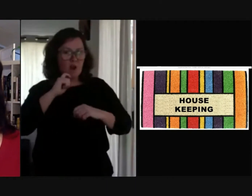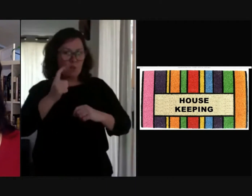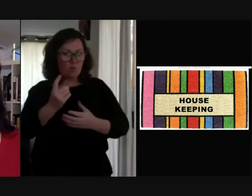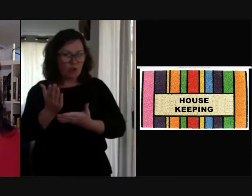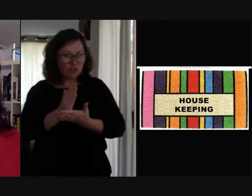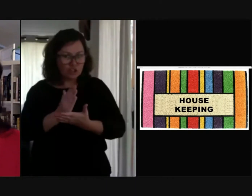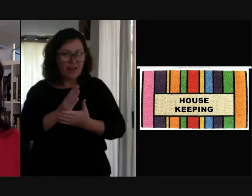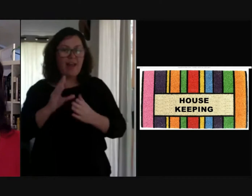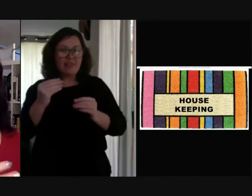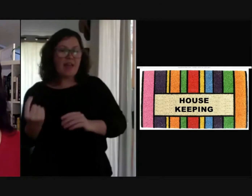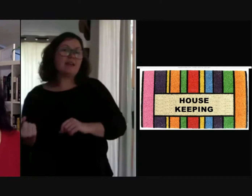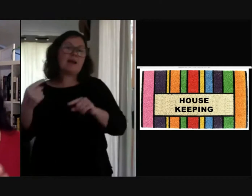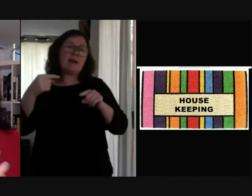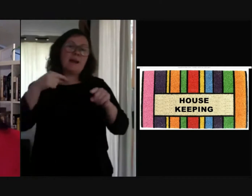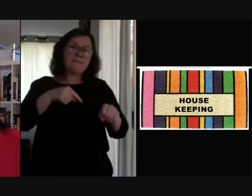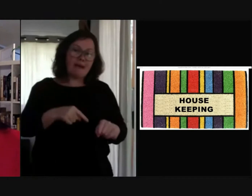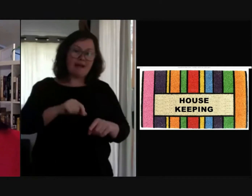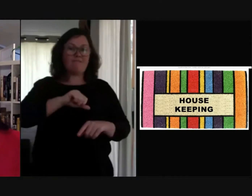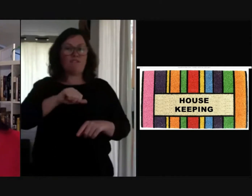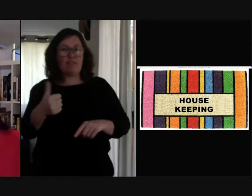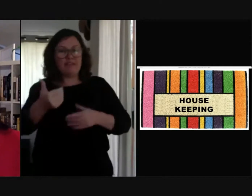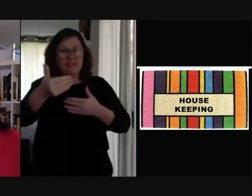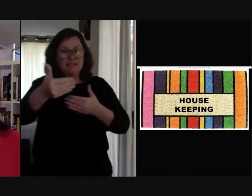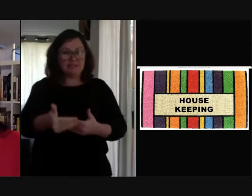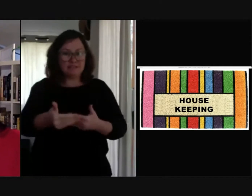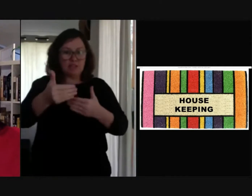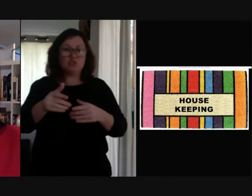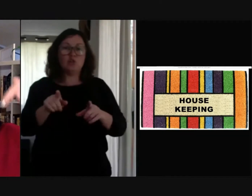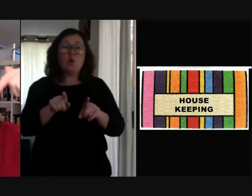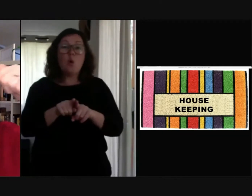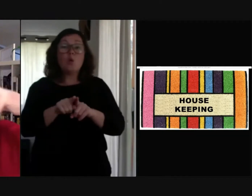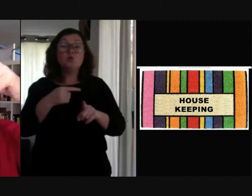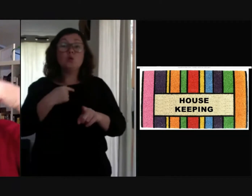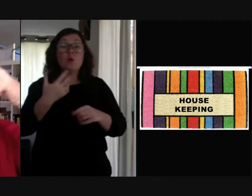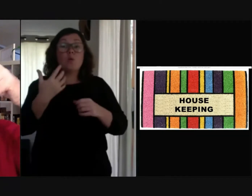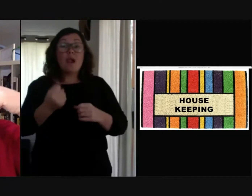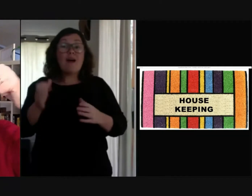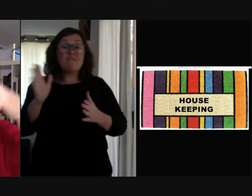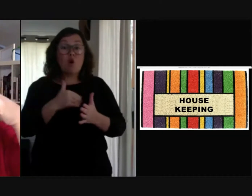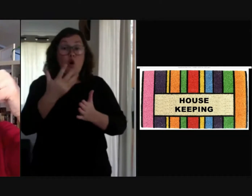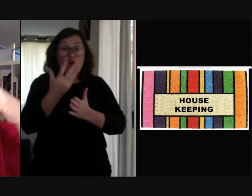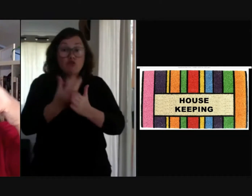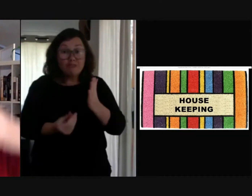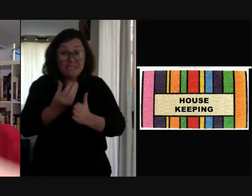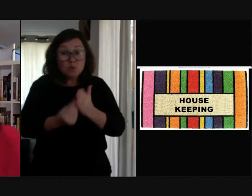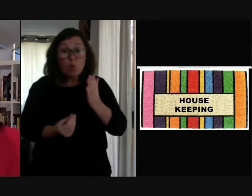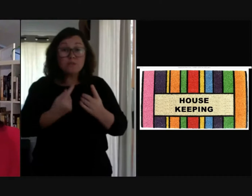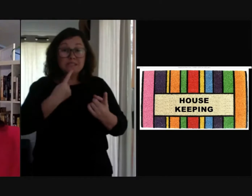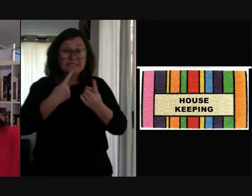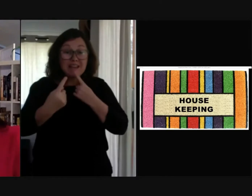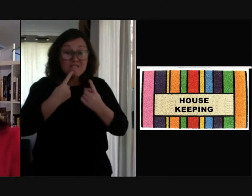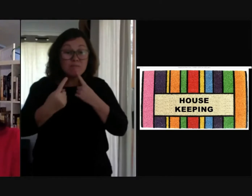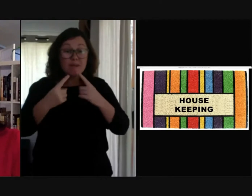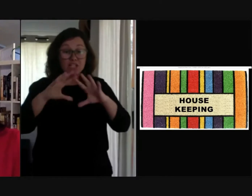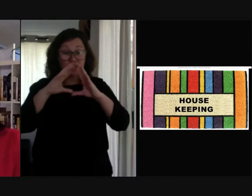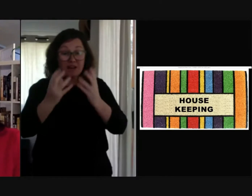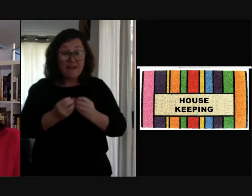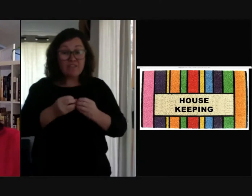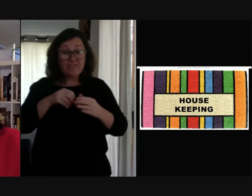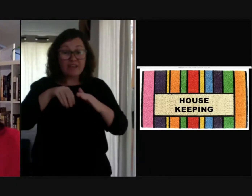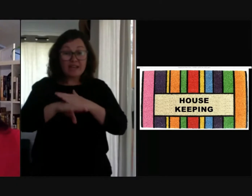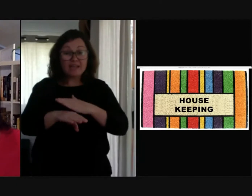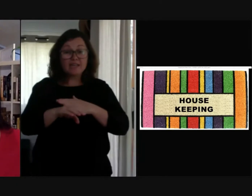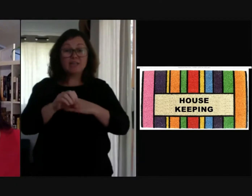folder full of extra resources and information, and the link for that is below. There's a green button below me that